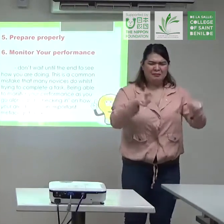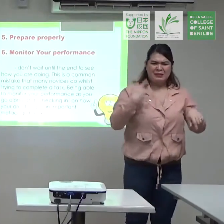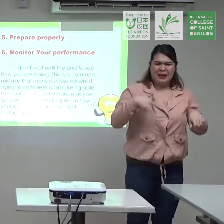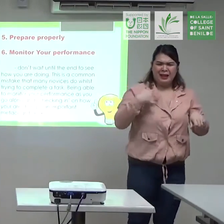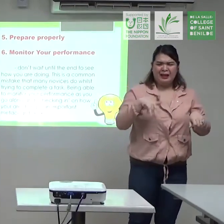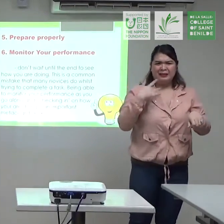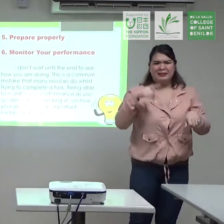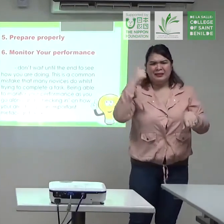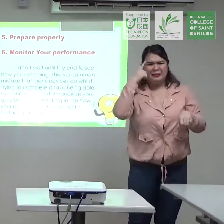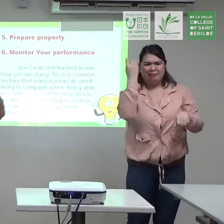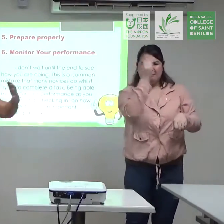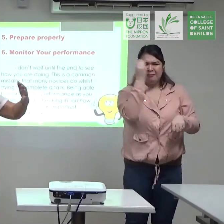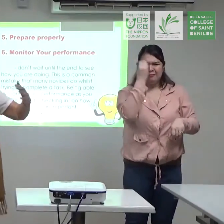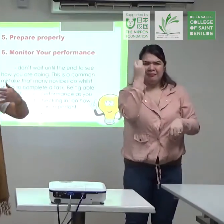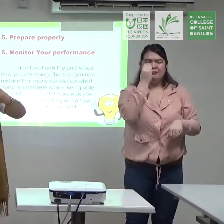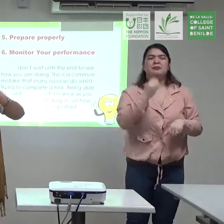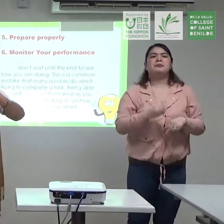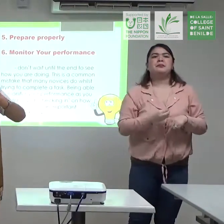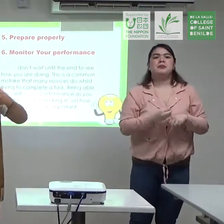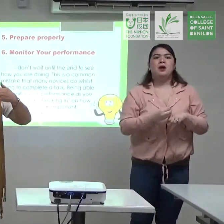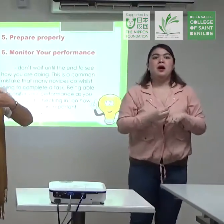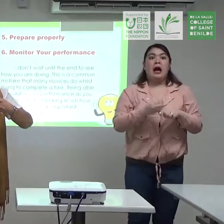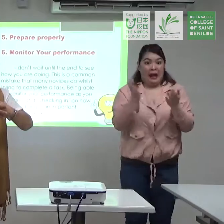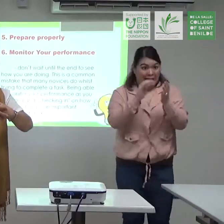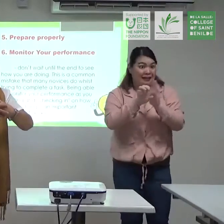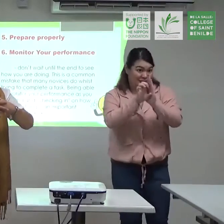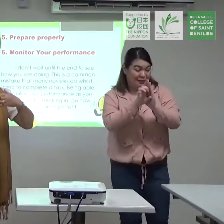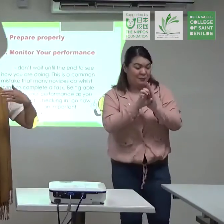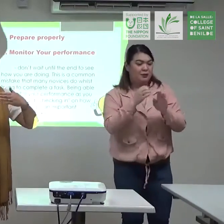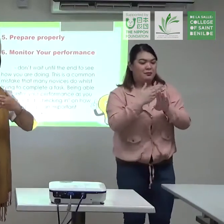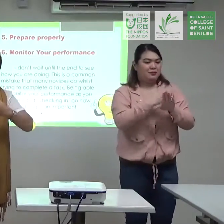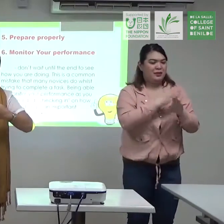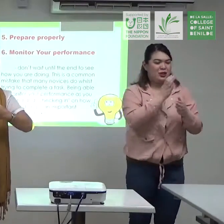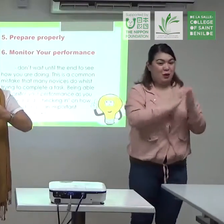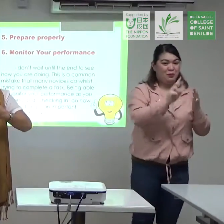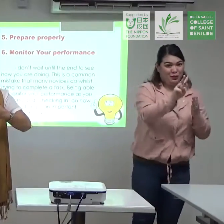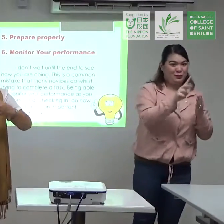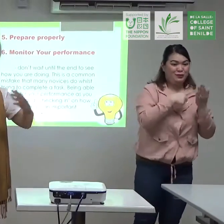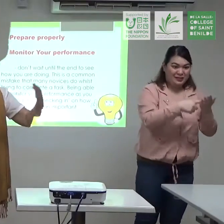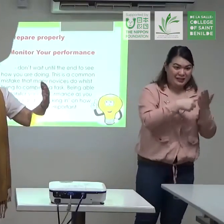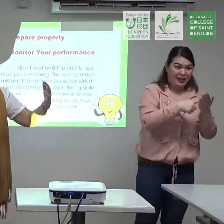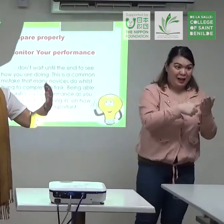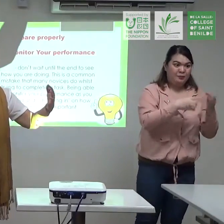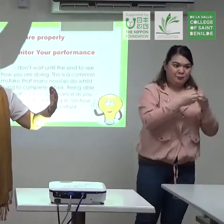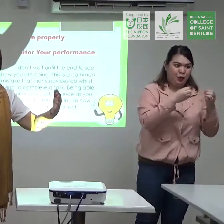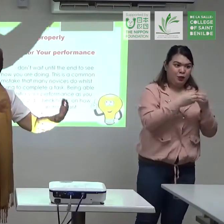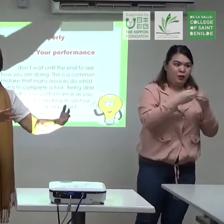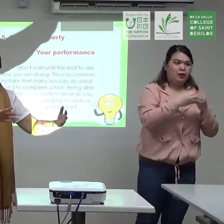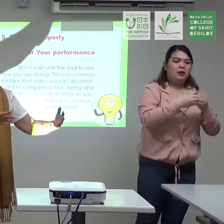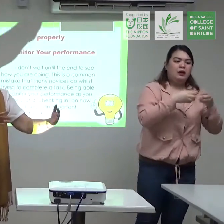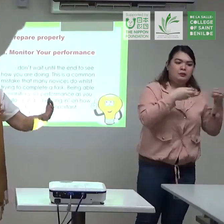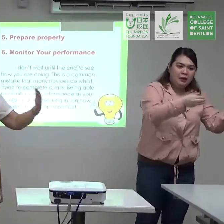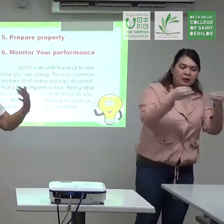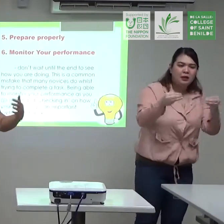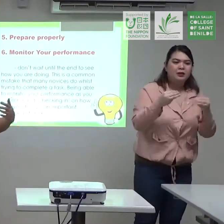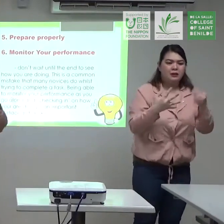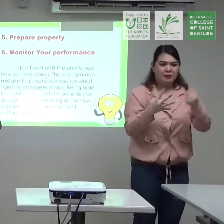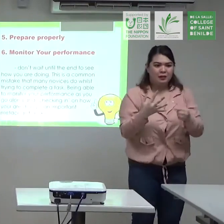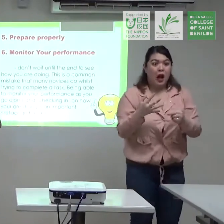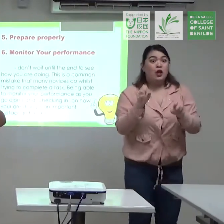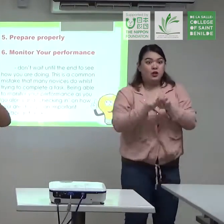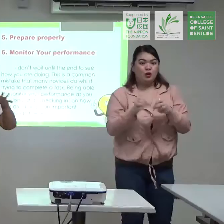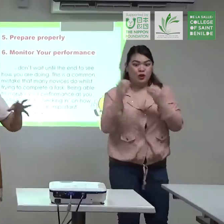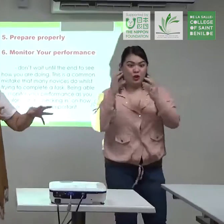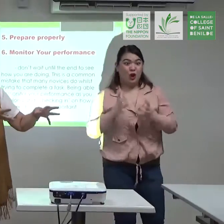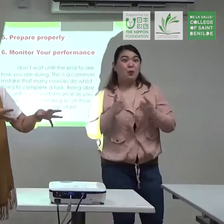to Chapter 3, for unity and cohesion and cohesiveness, the advisor should be able